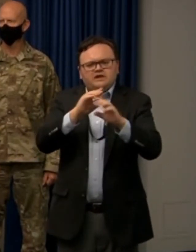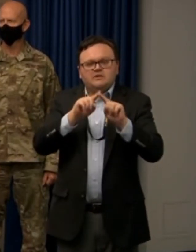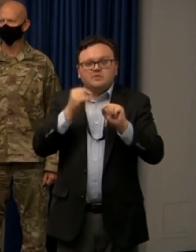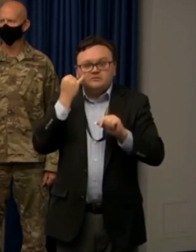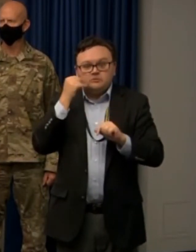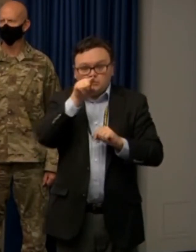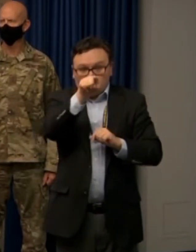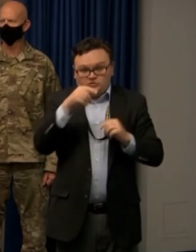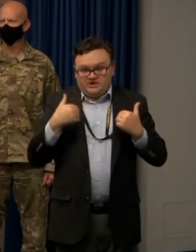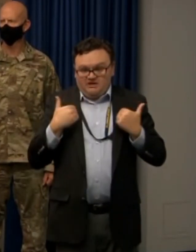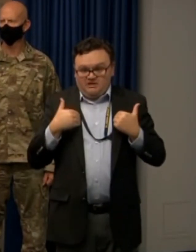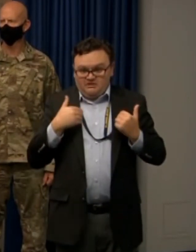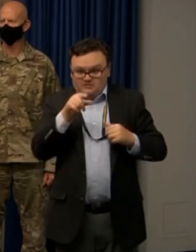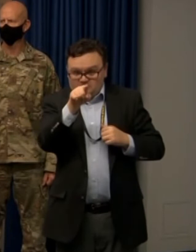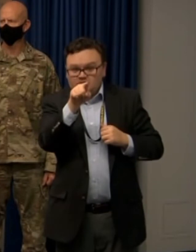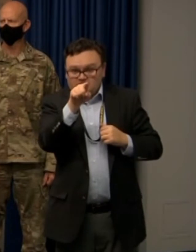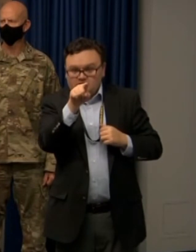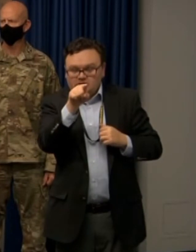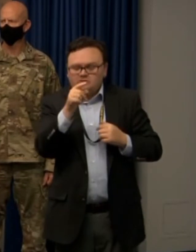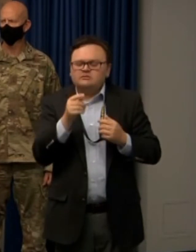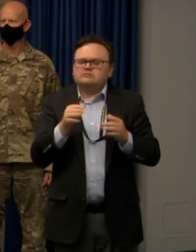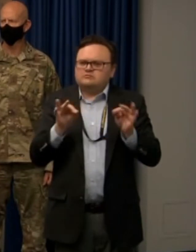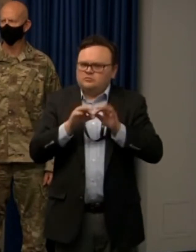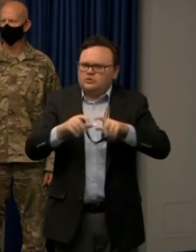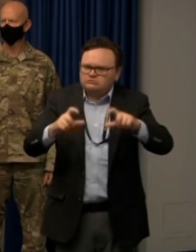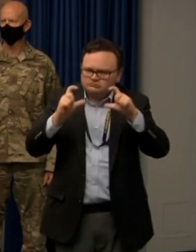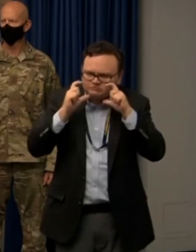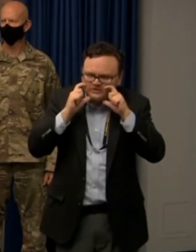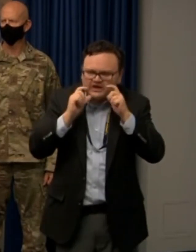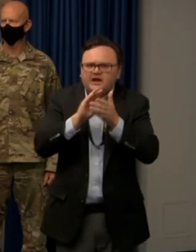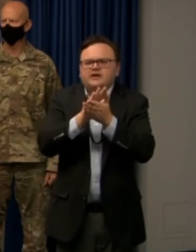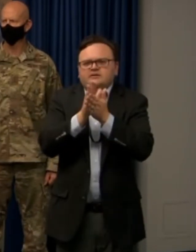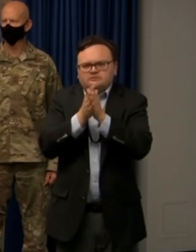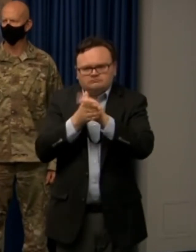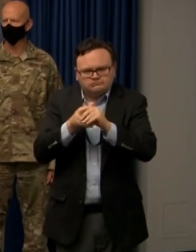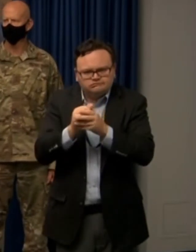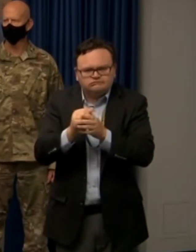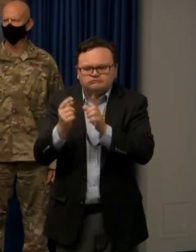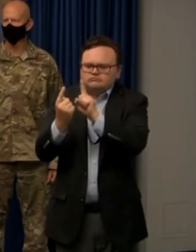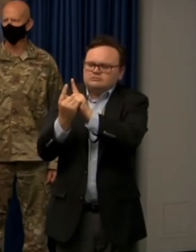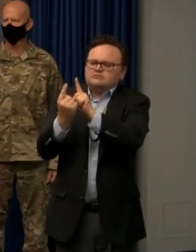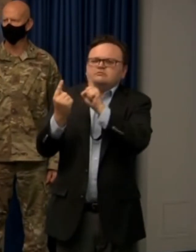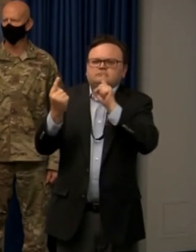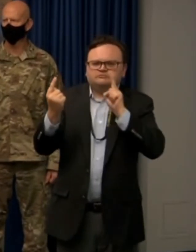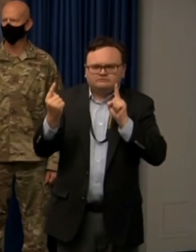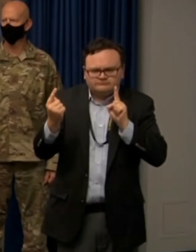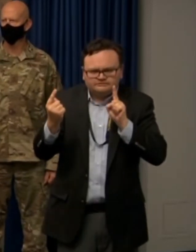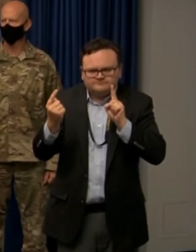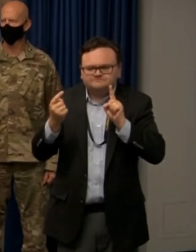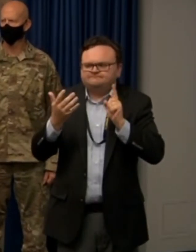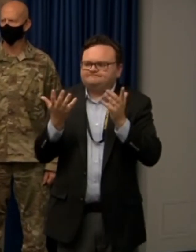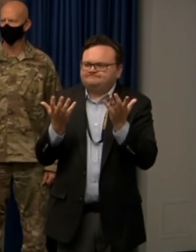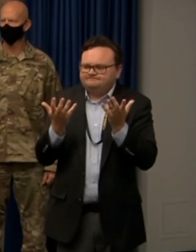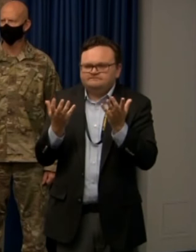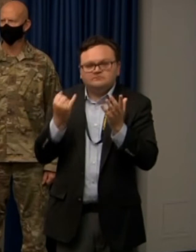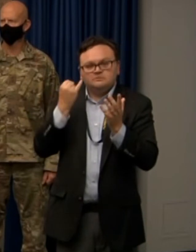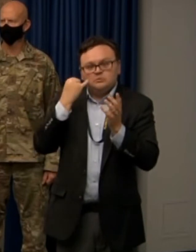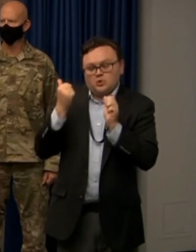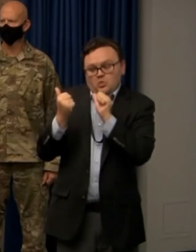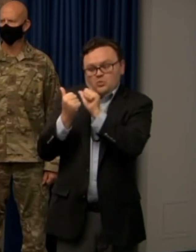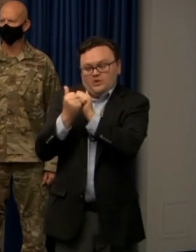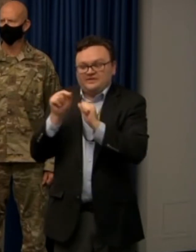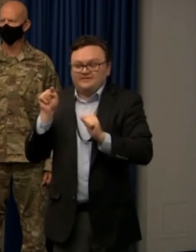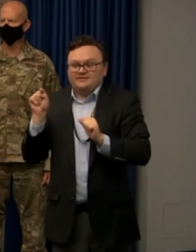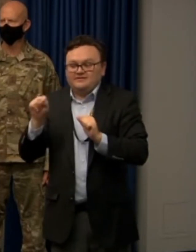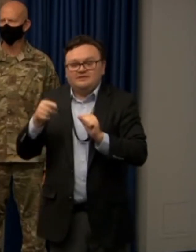younger, practicing the hygiene, doing the physical distancing, wearing the facial covering when you're around people who may